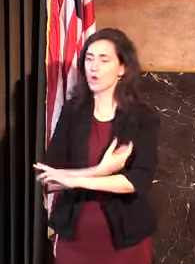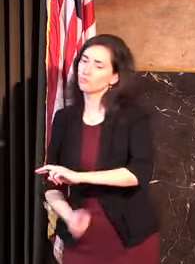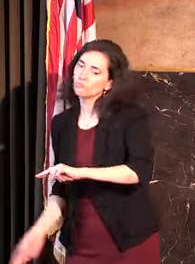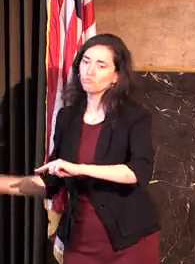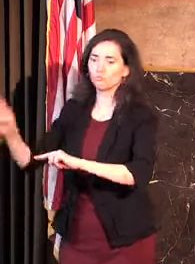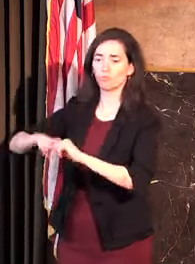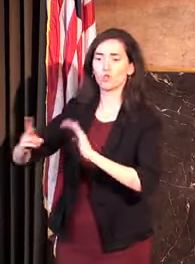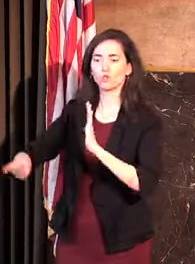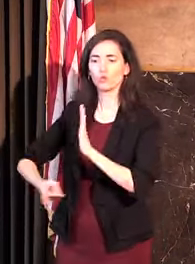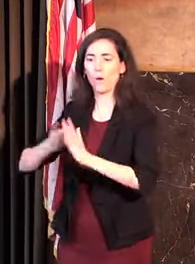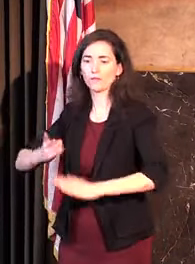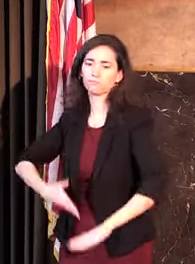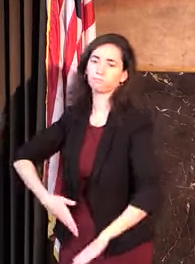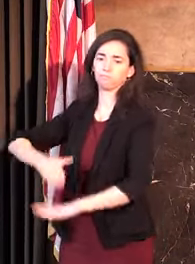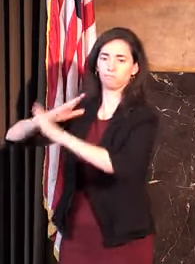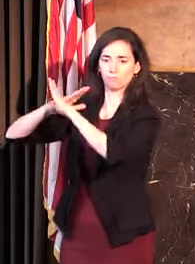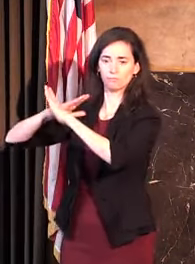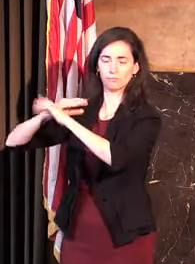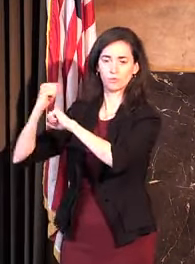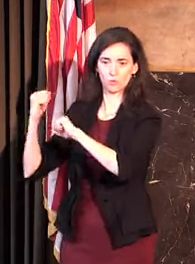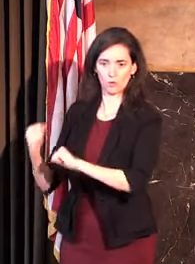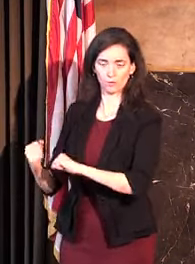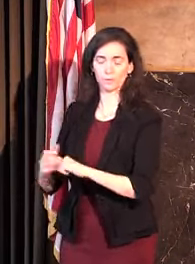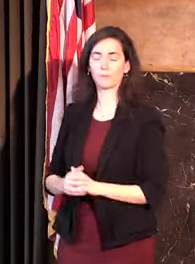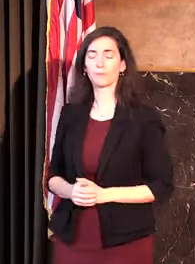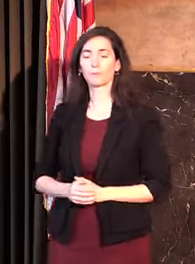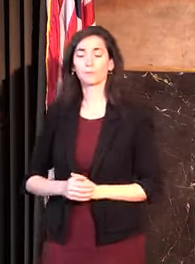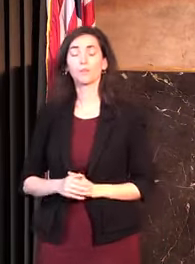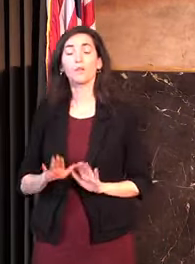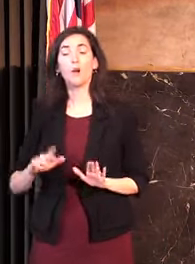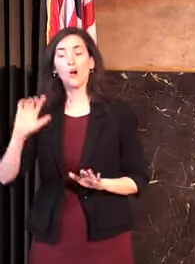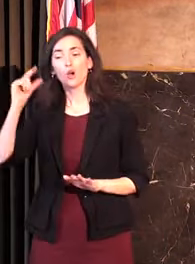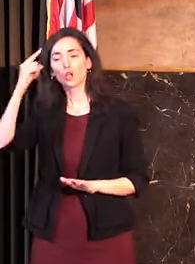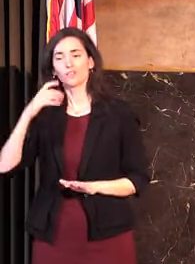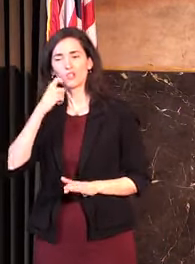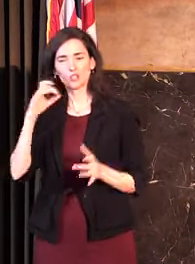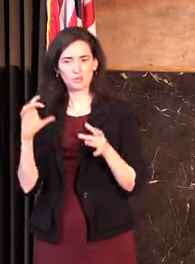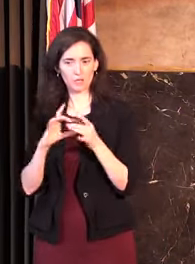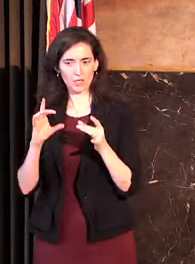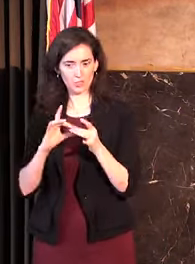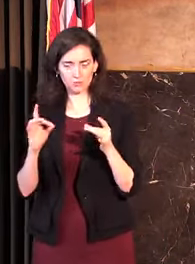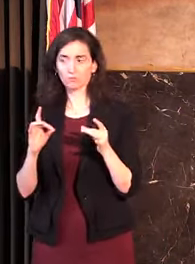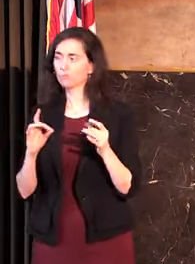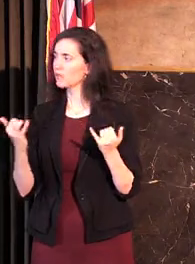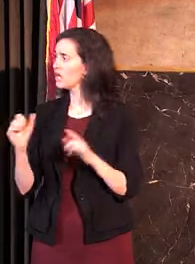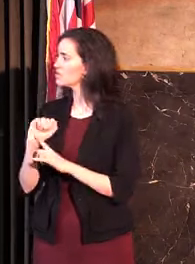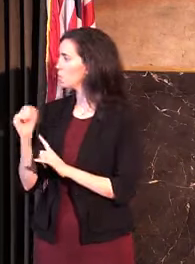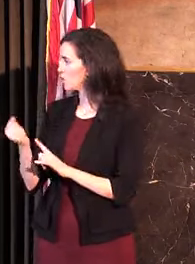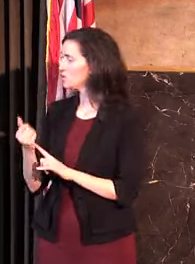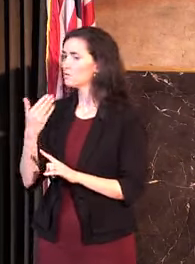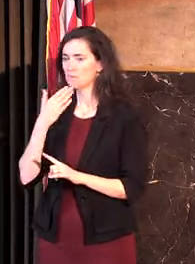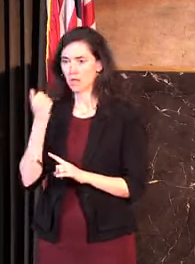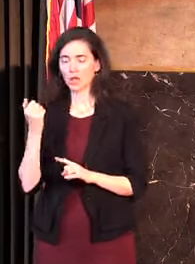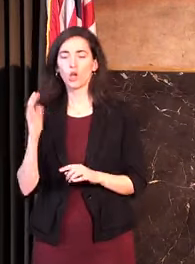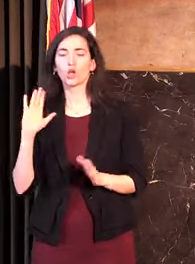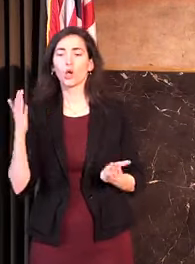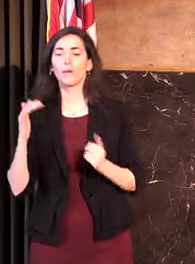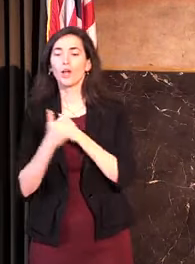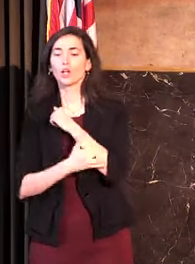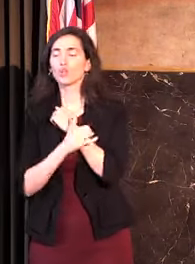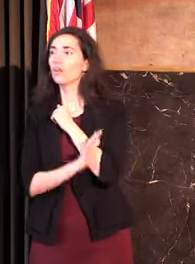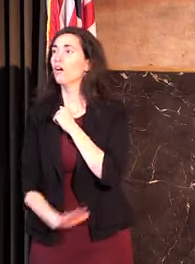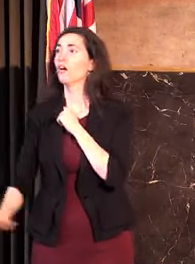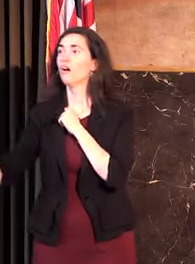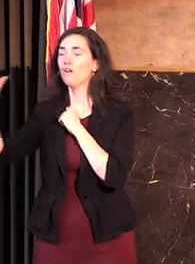As the governor mentioned, we're in a relatively good place right now. We're in somewhat of a lull. If you were to map out COVID across the country, we're one of the